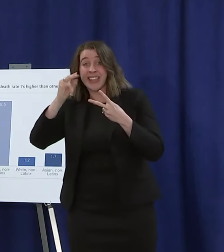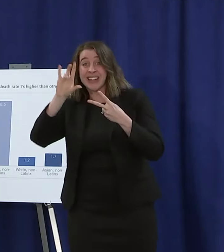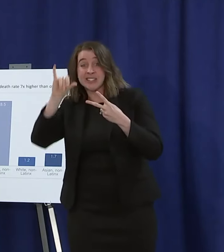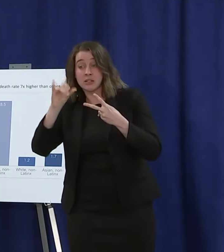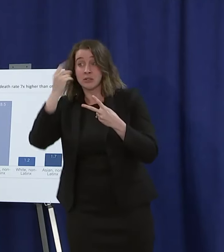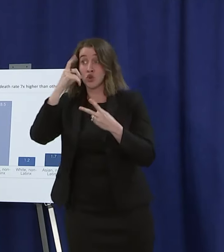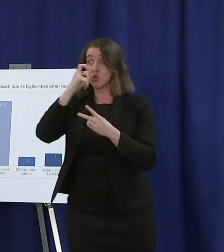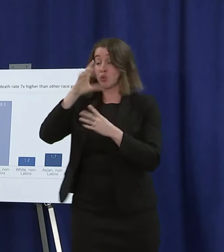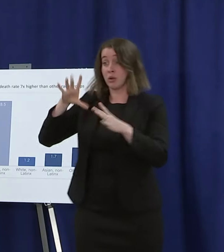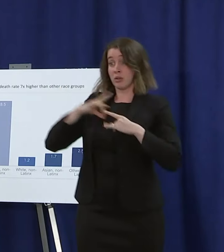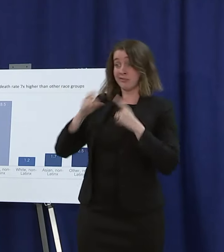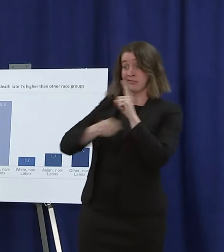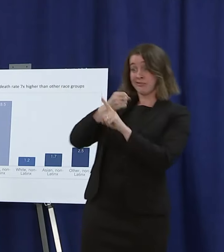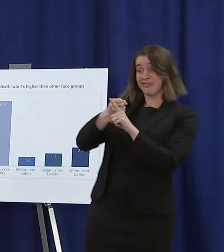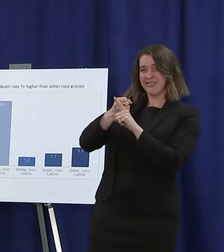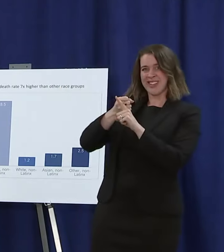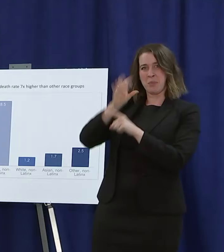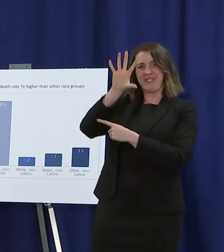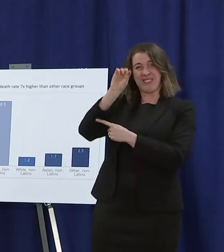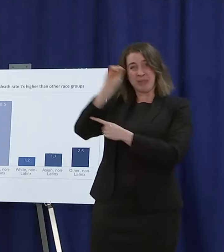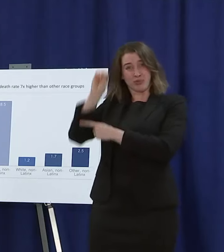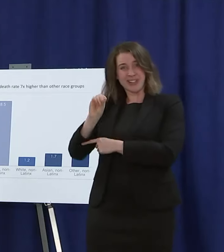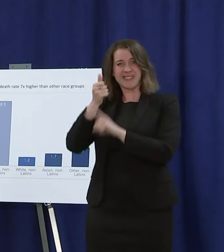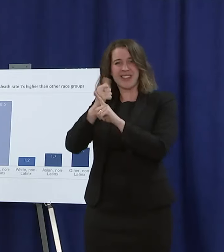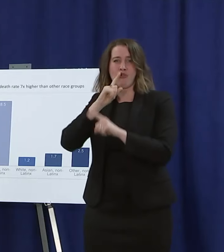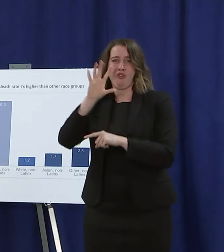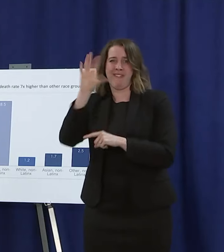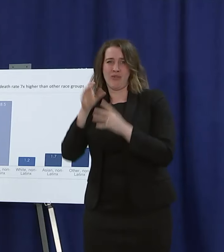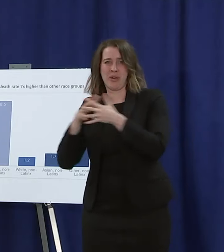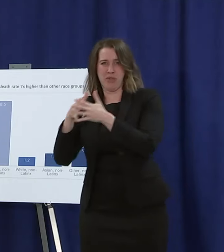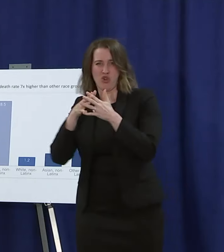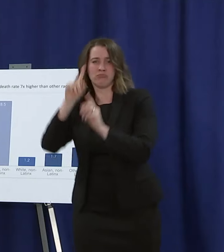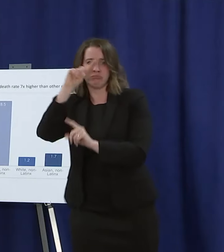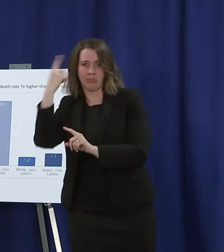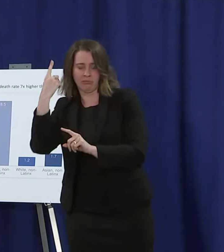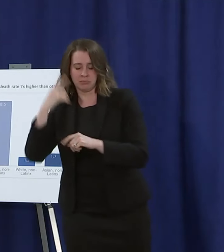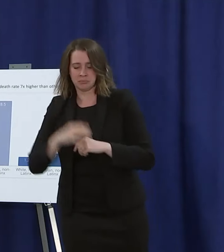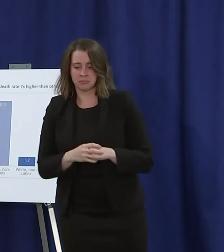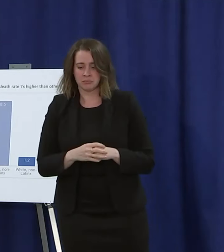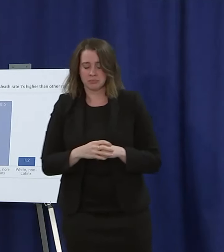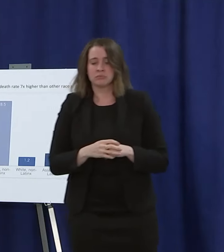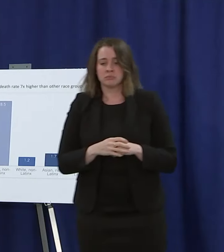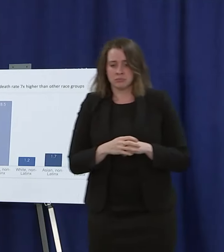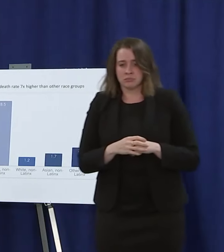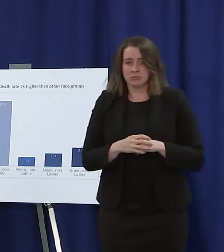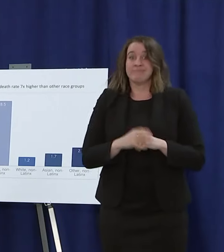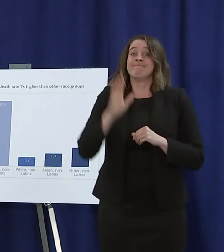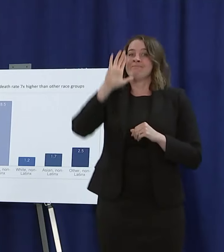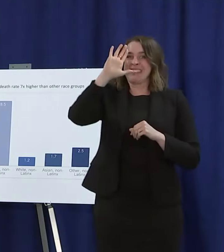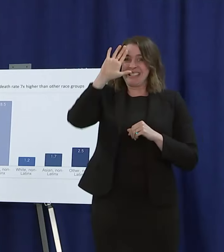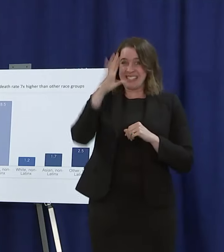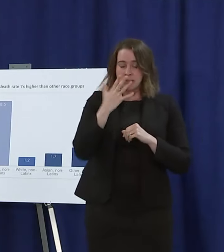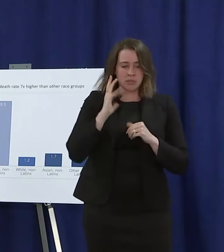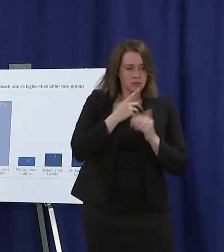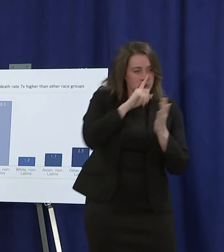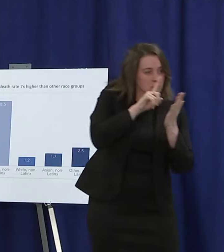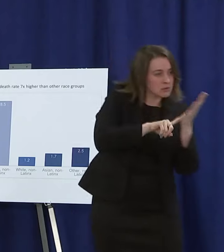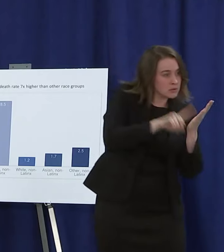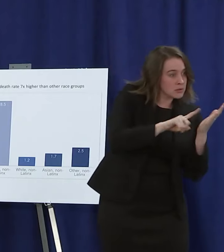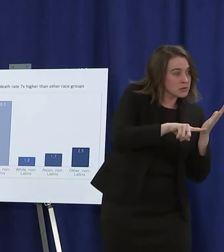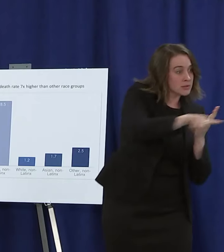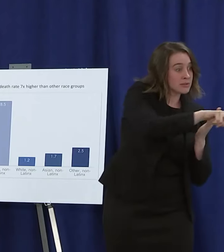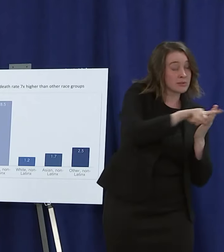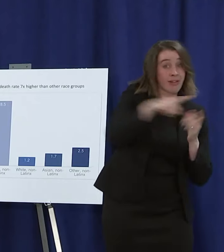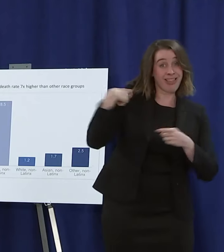Americans. The data also indicates there is likely significant underreporting within our Latinx